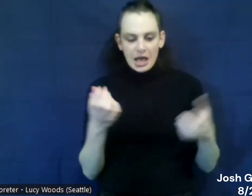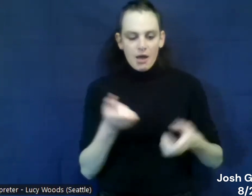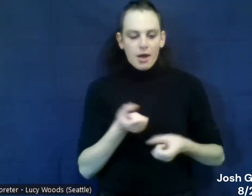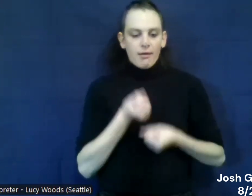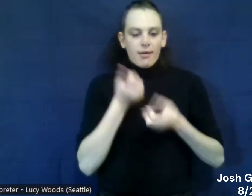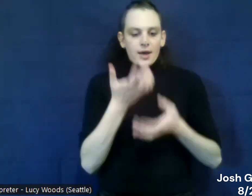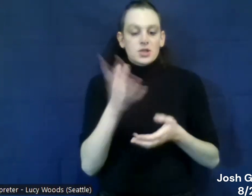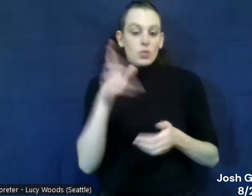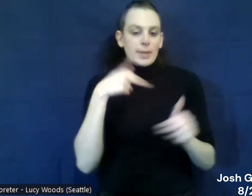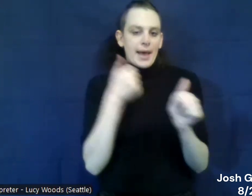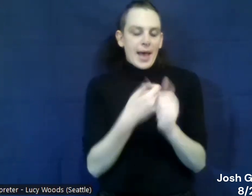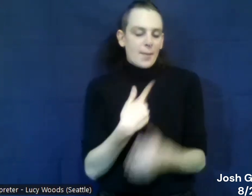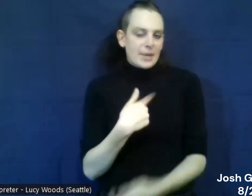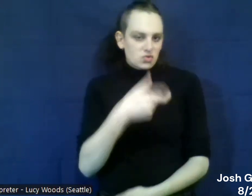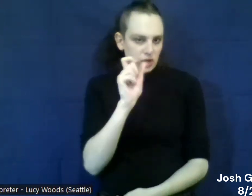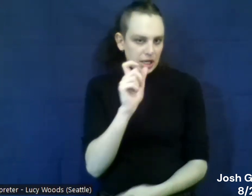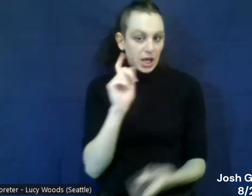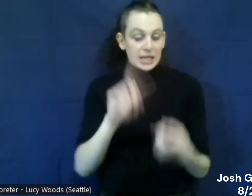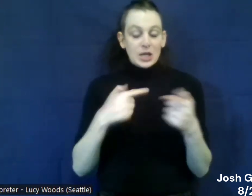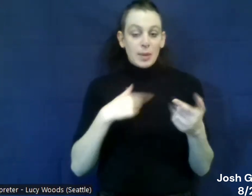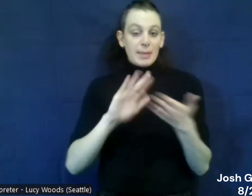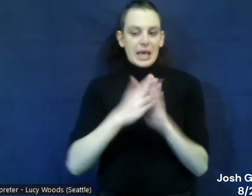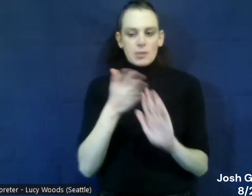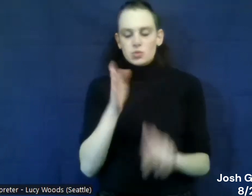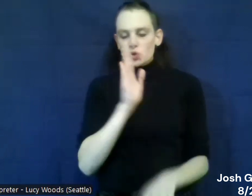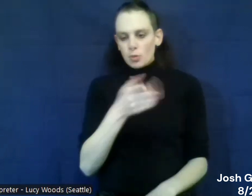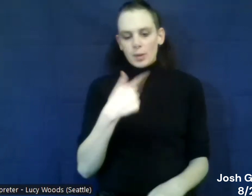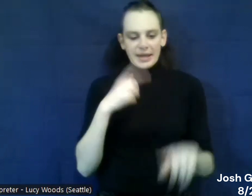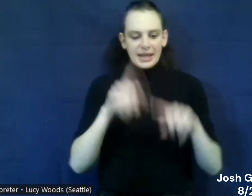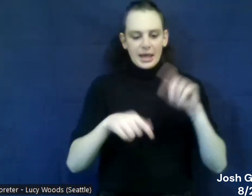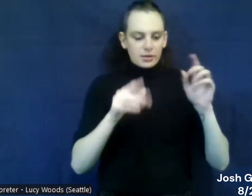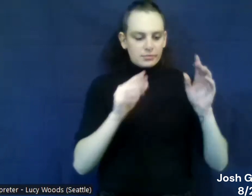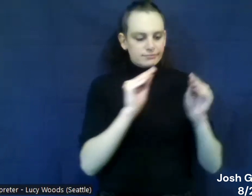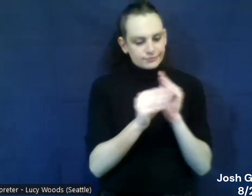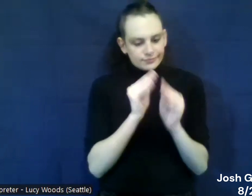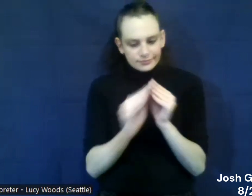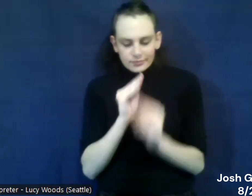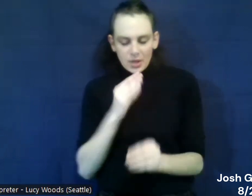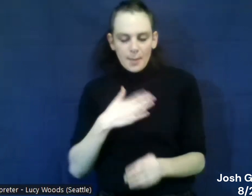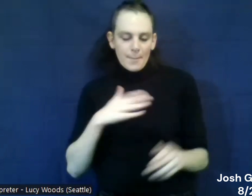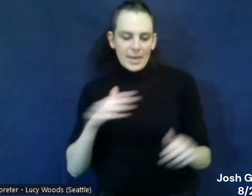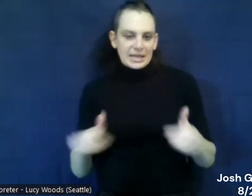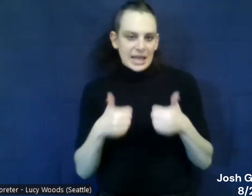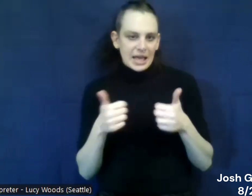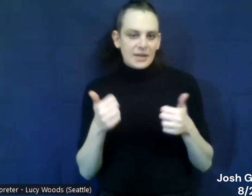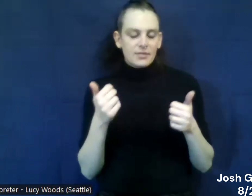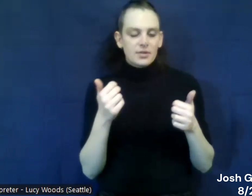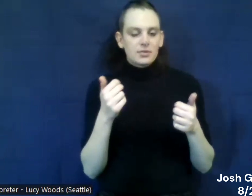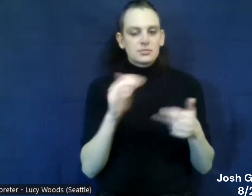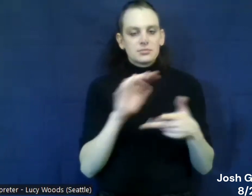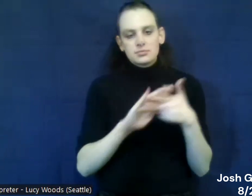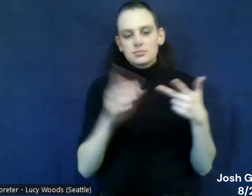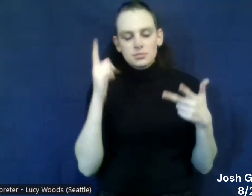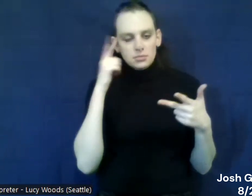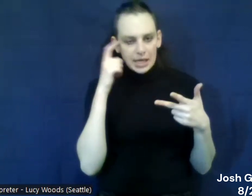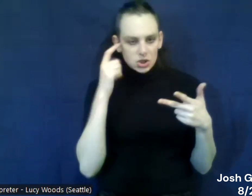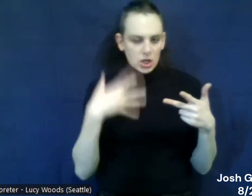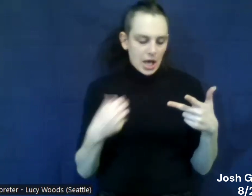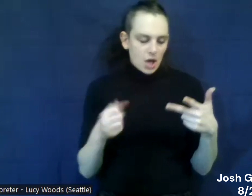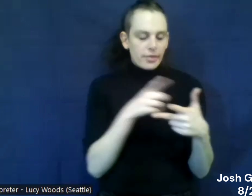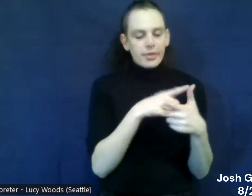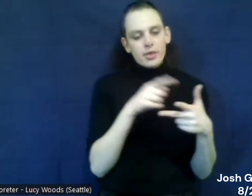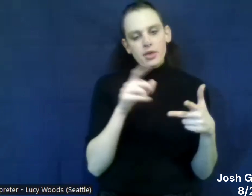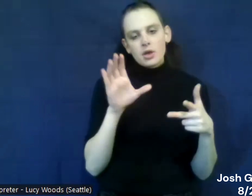be able to be worked on. And for me, that specifically includes things like codependency, anxiety, depression, things like